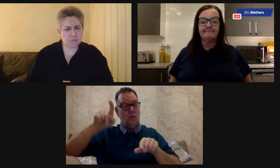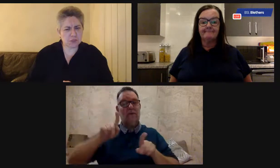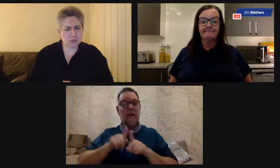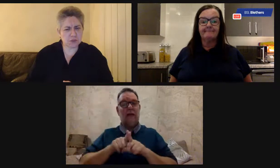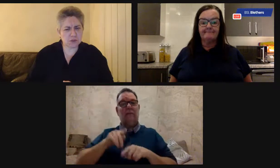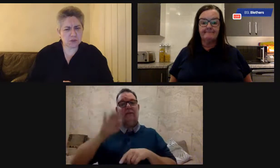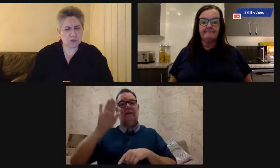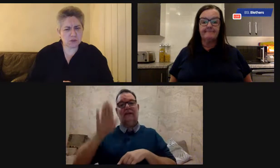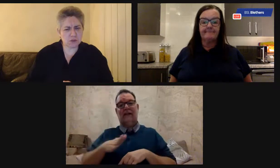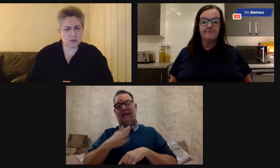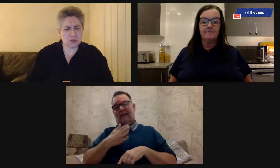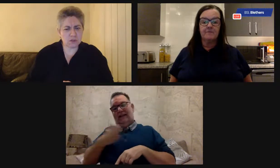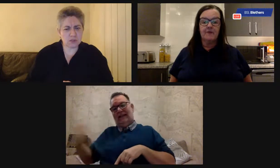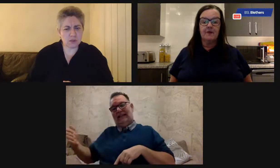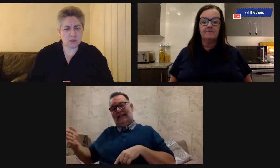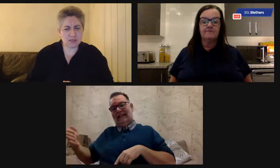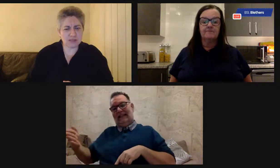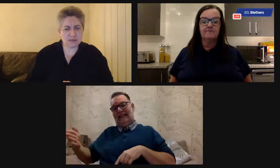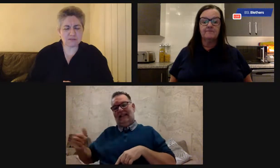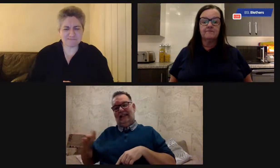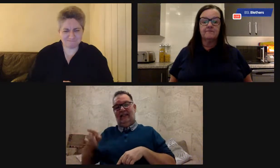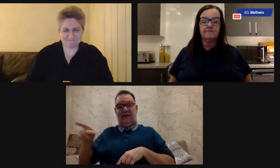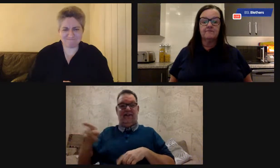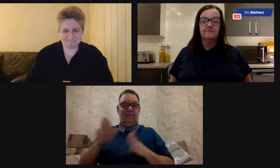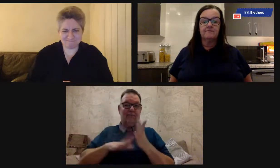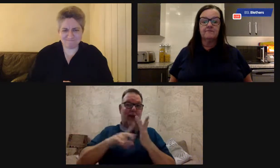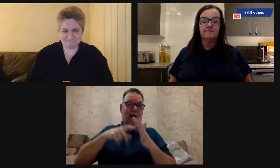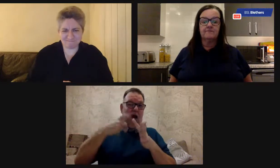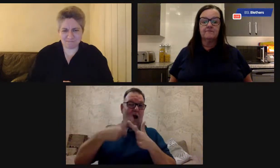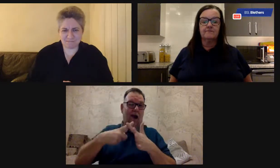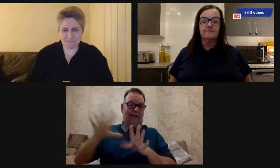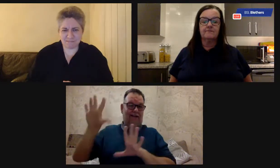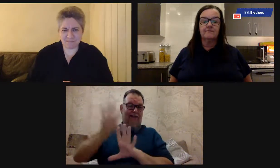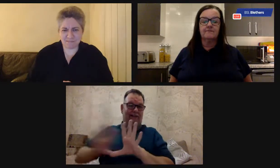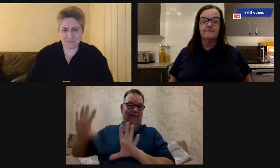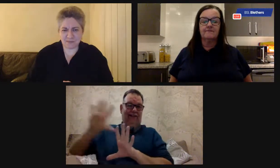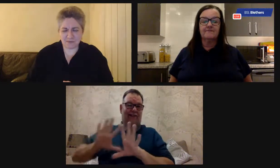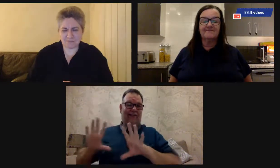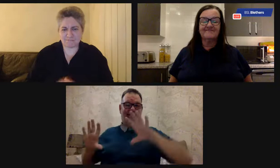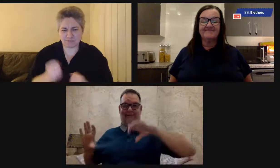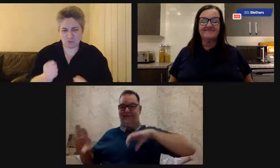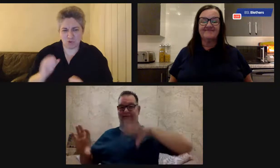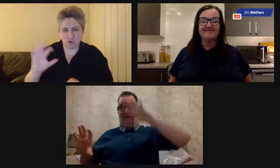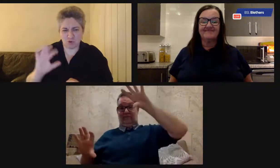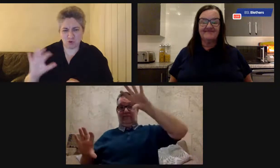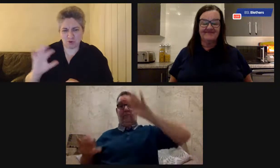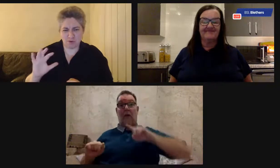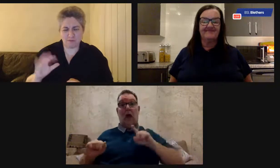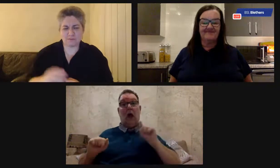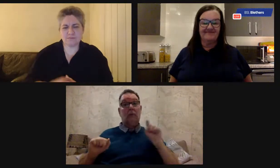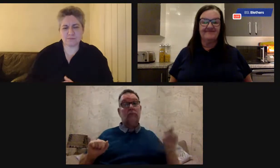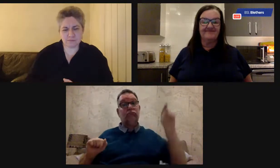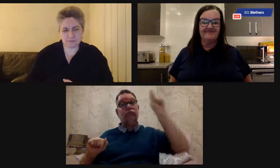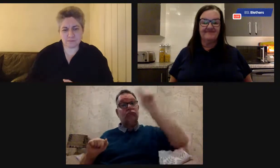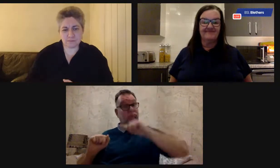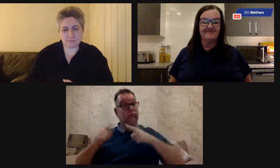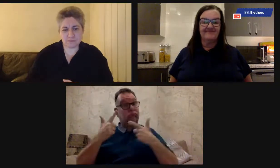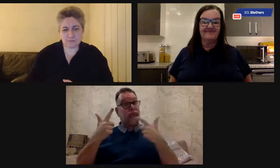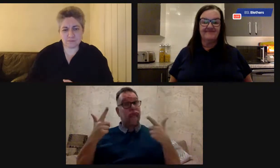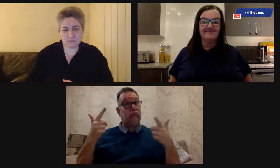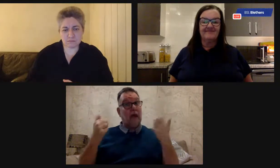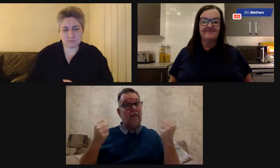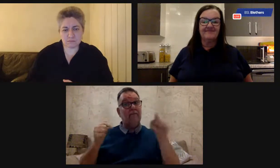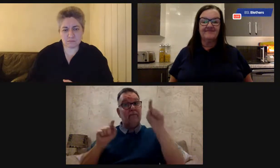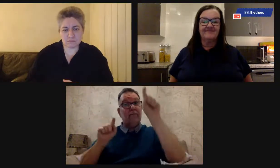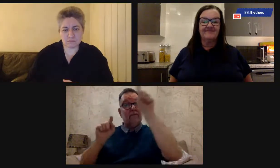that the past it was more of the older age, sort of 60 to 75. It's now went to sort of 45